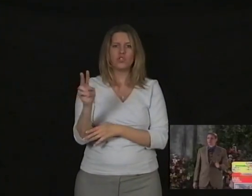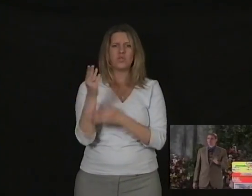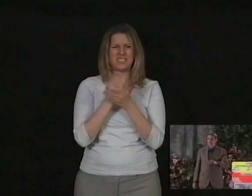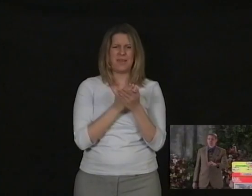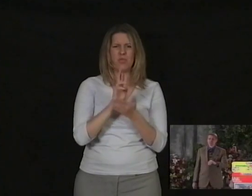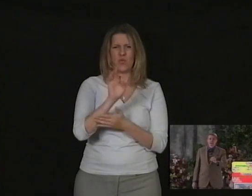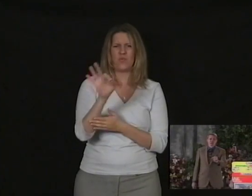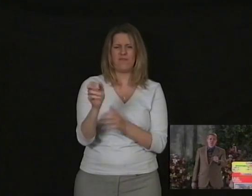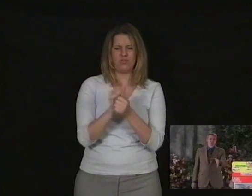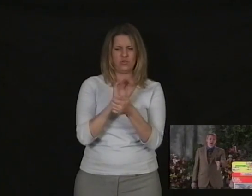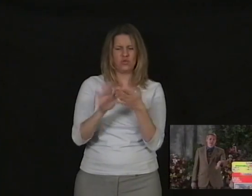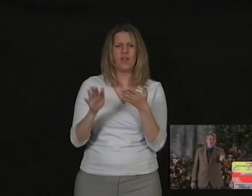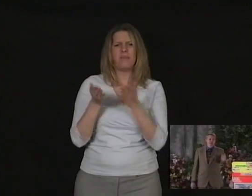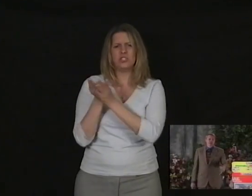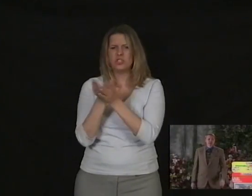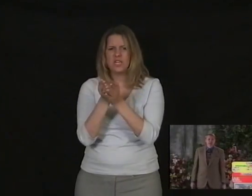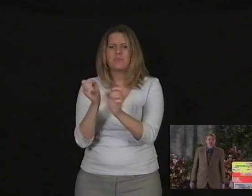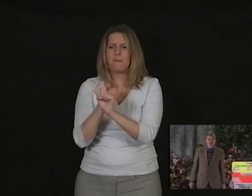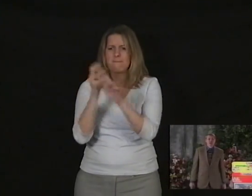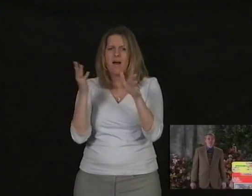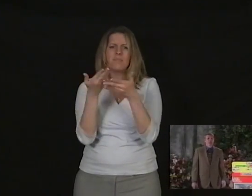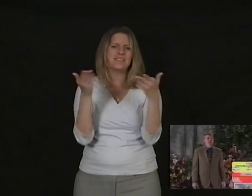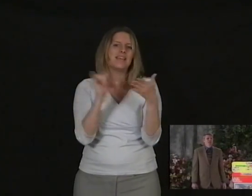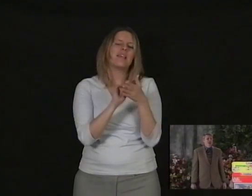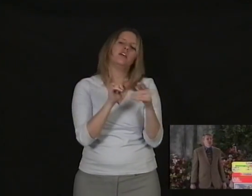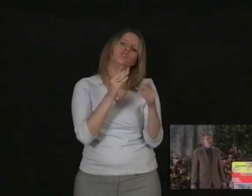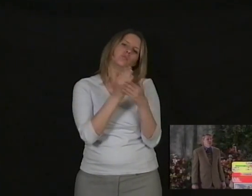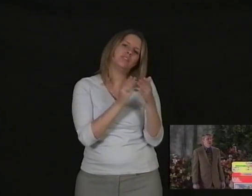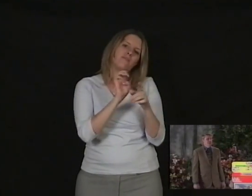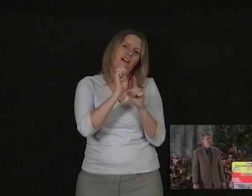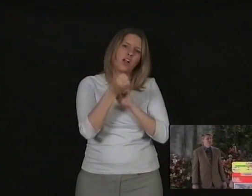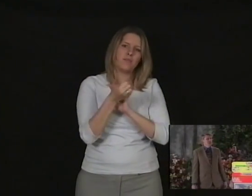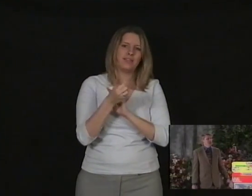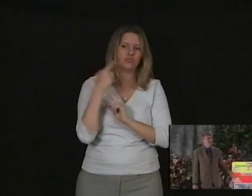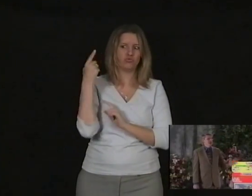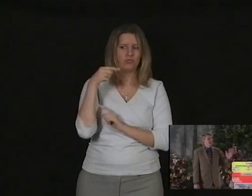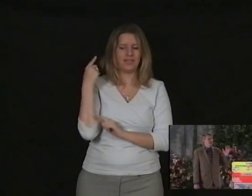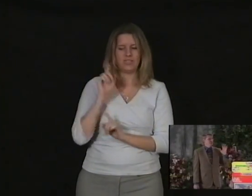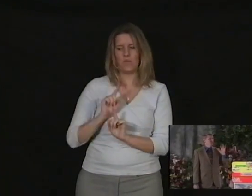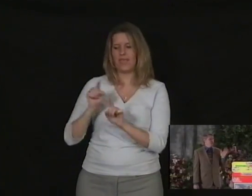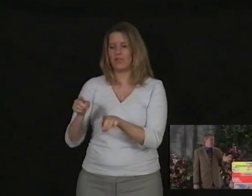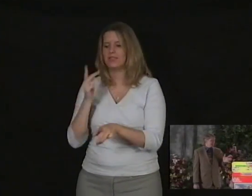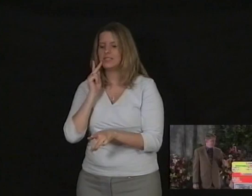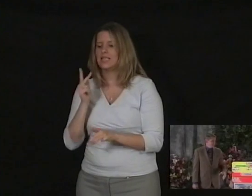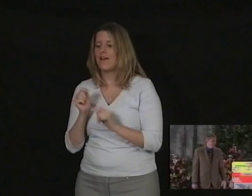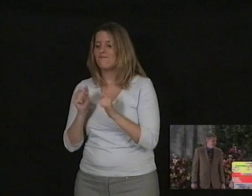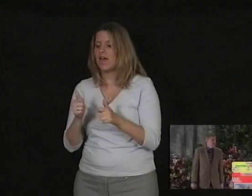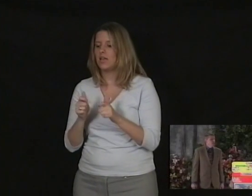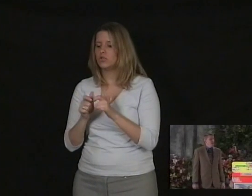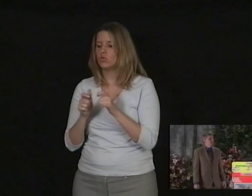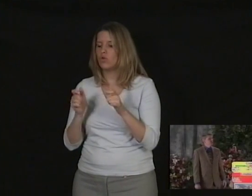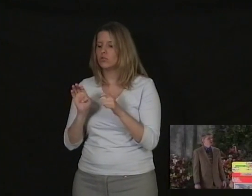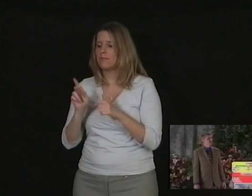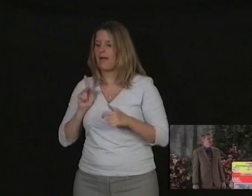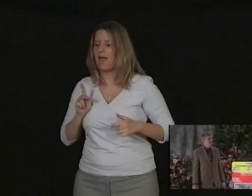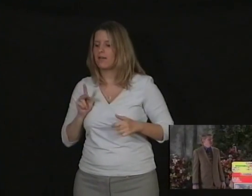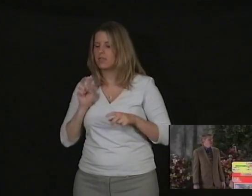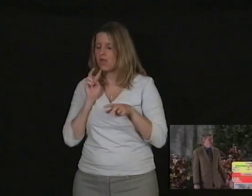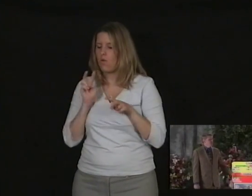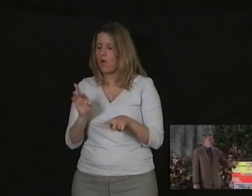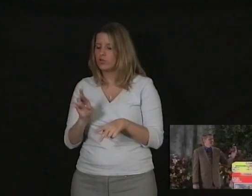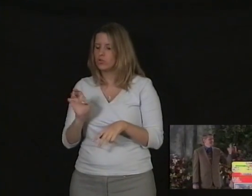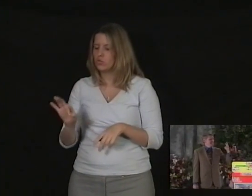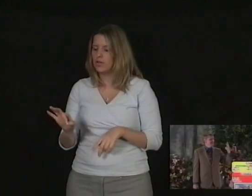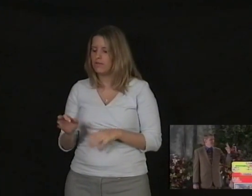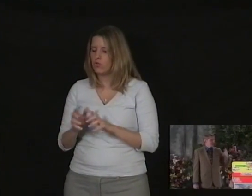was destroyed by ships and anchors and bombs and stuff like that. So the environmentalist wackos went out there to see how fast it grows back. They watched the reef